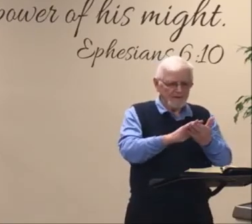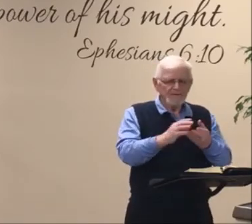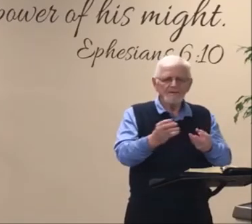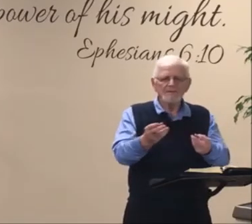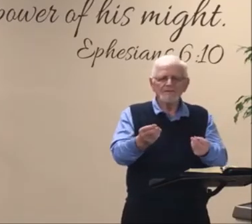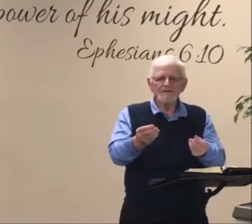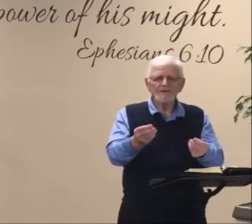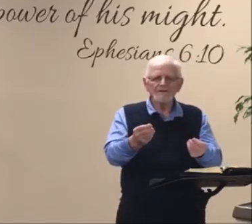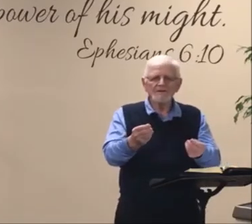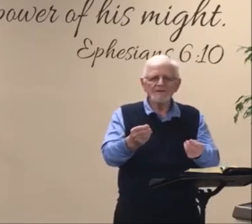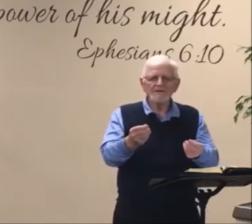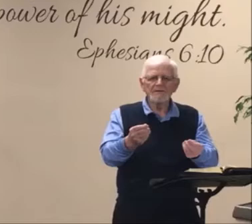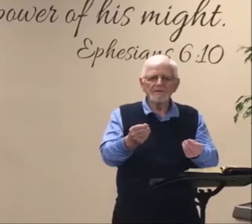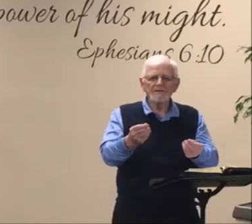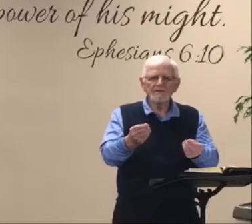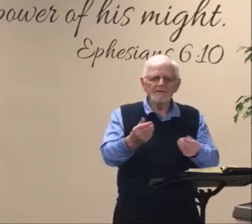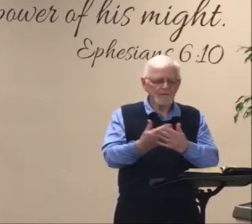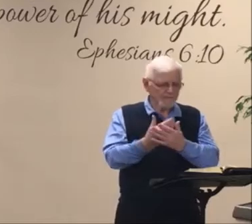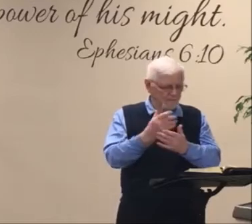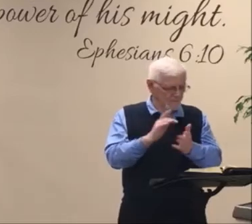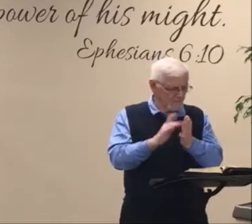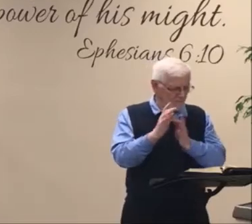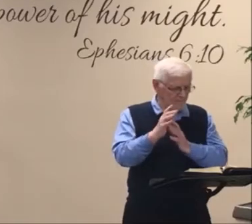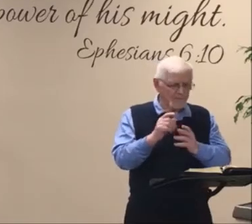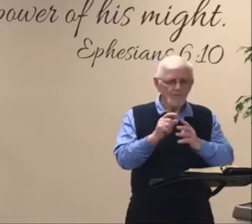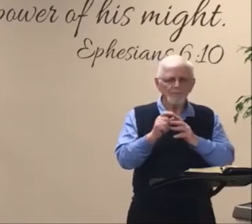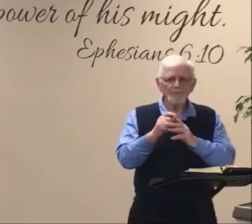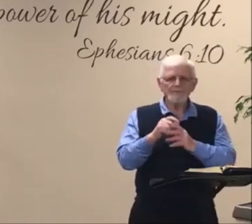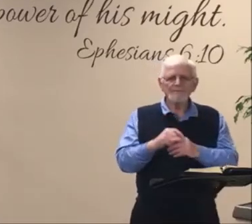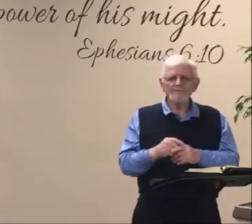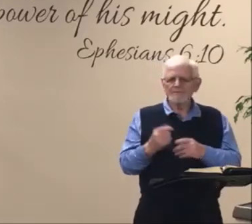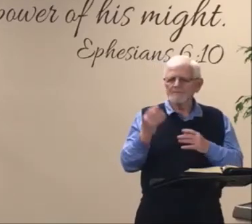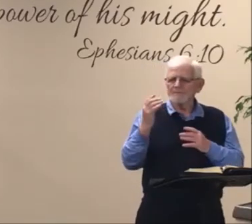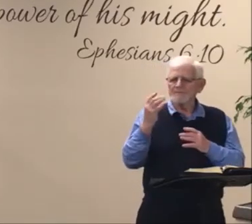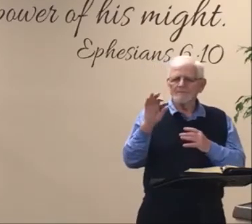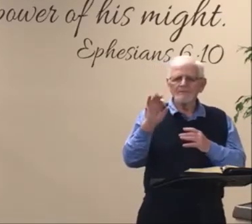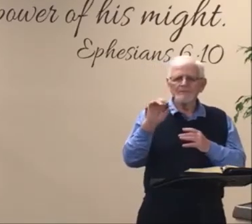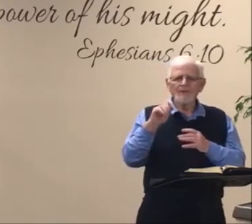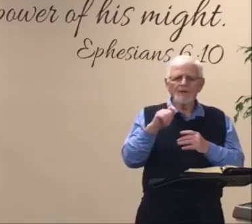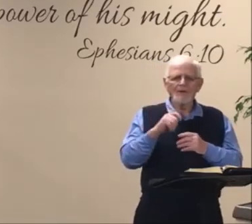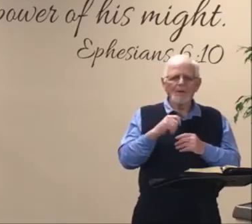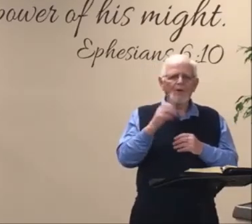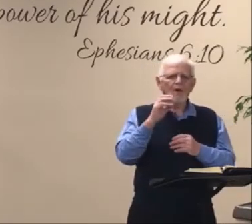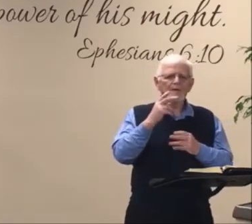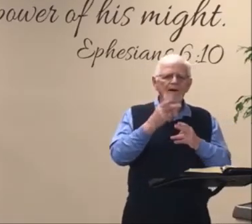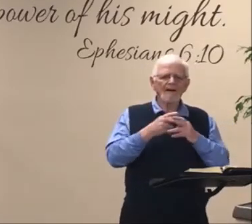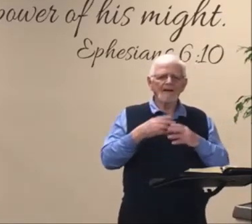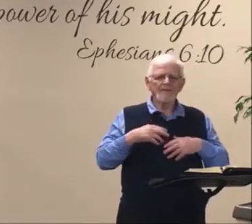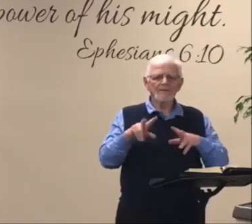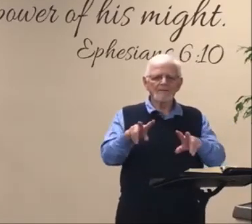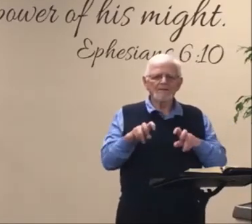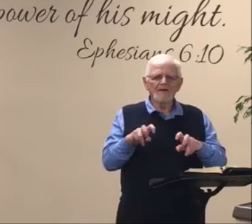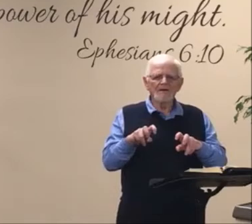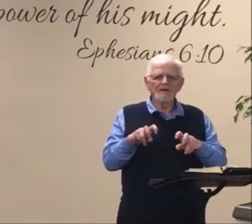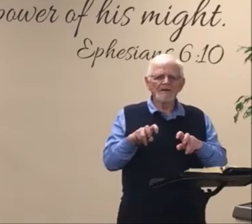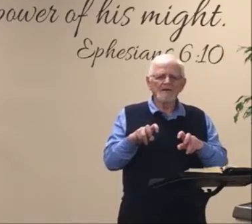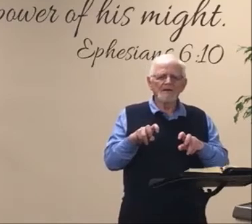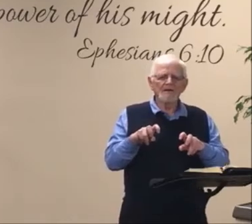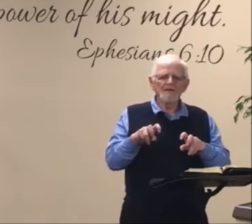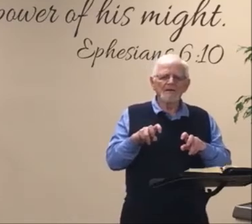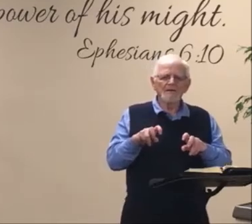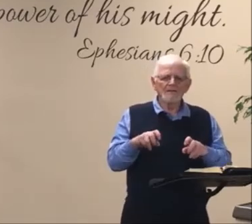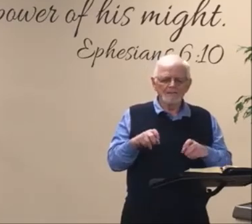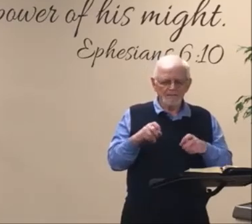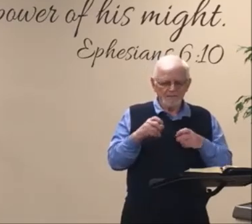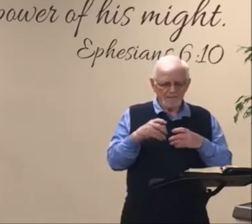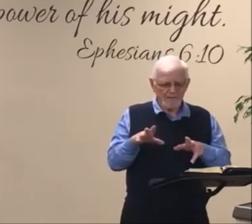Testament words that are so unfamiliar to us sometimes. Or would you say my name is selfish? My name is slothful